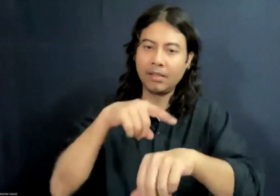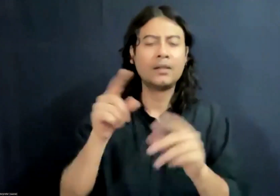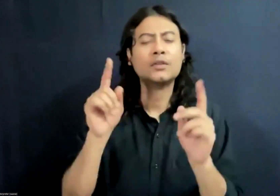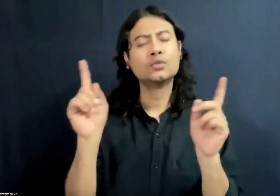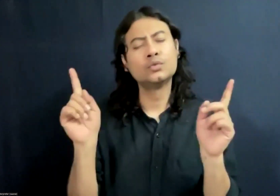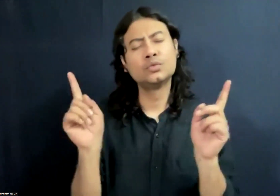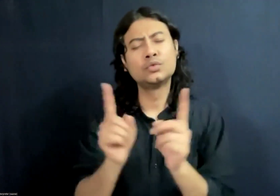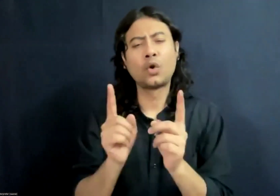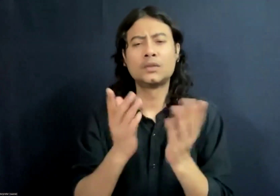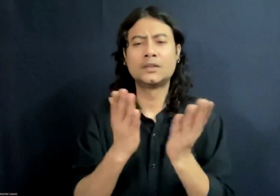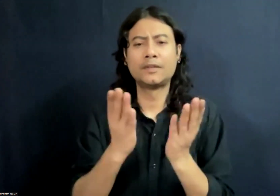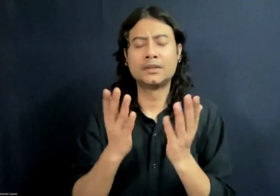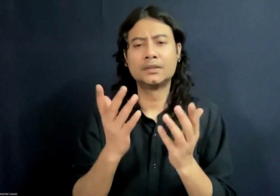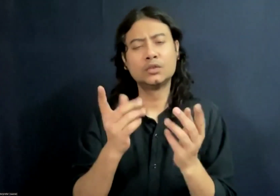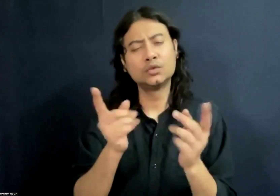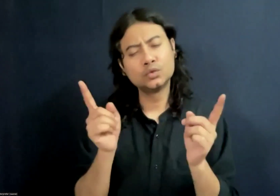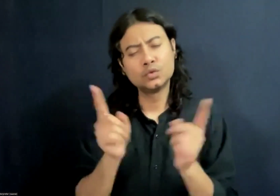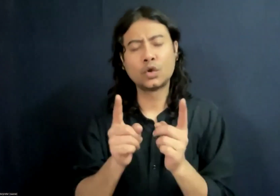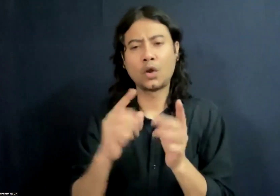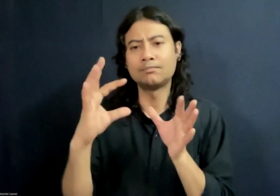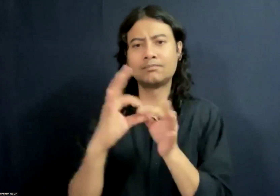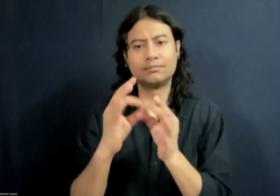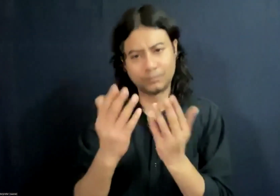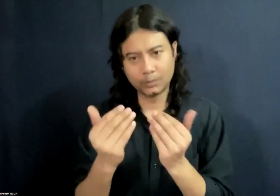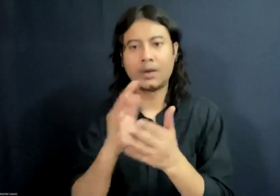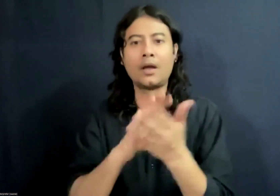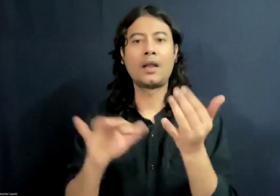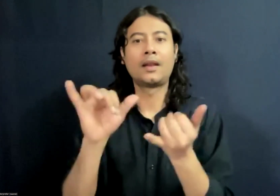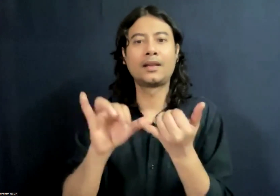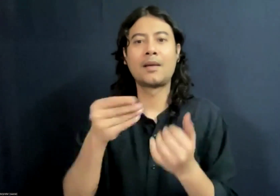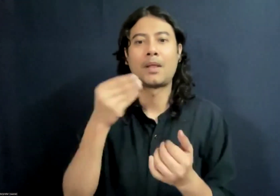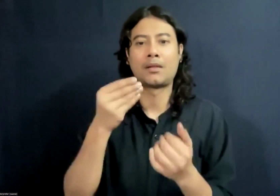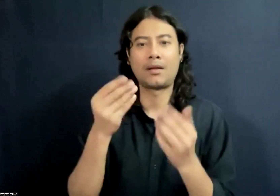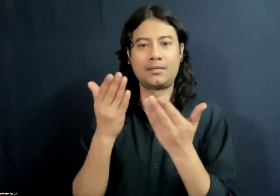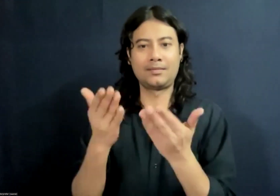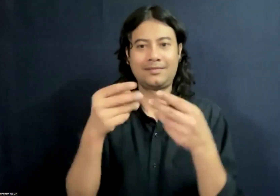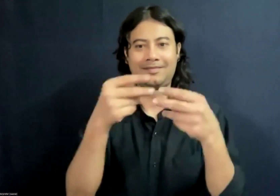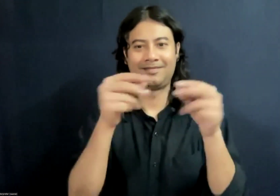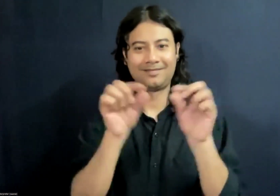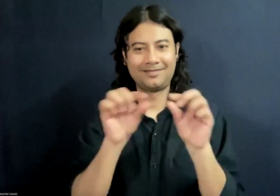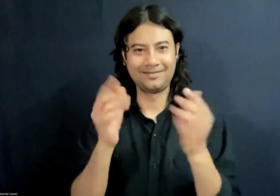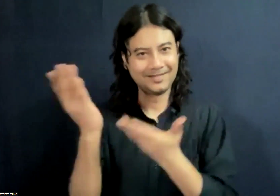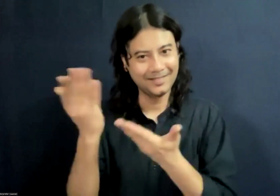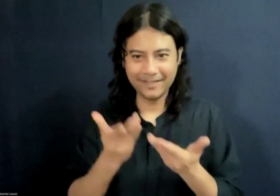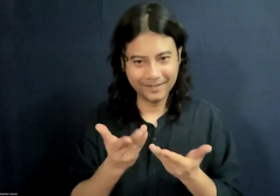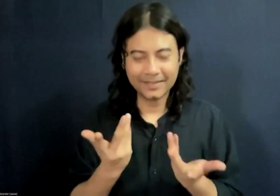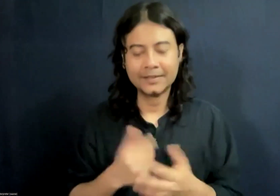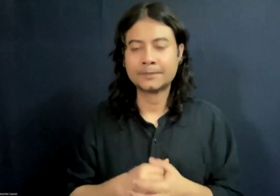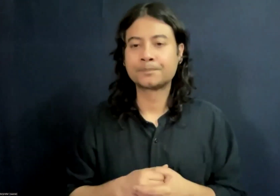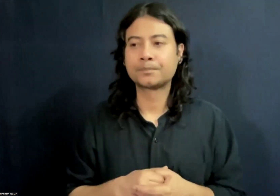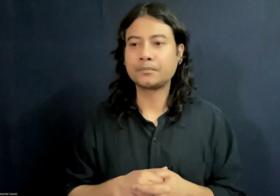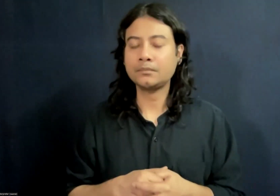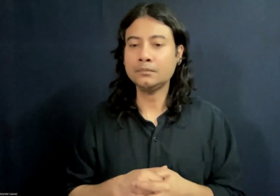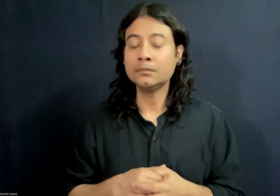whatever service we are doing to please Krishna or to make him happy, if we are able to, achieve